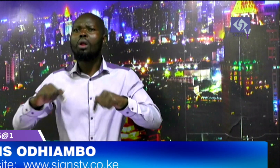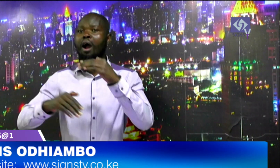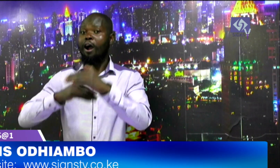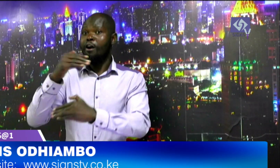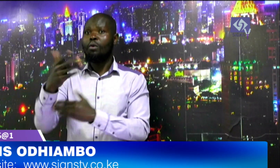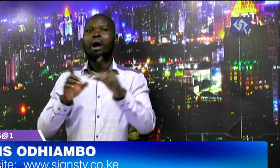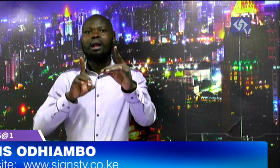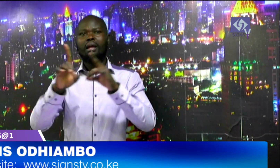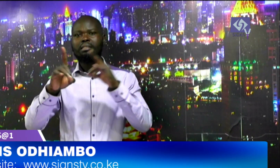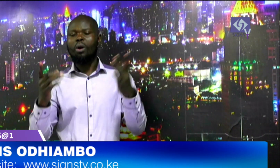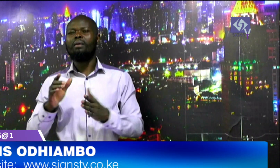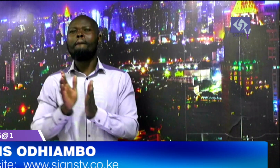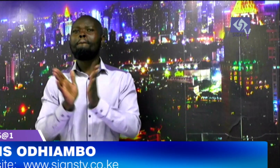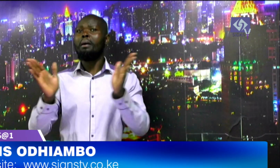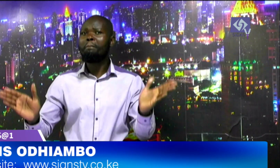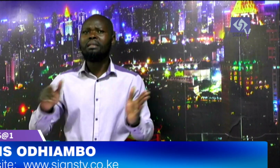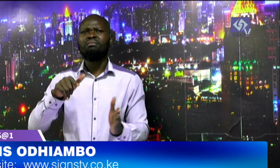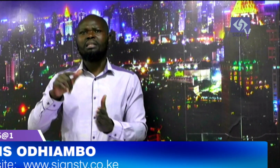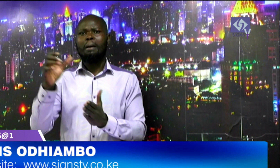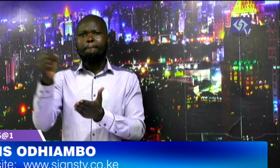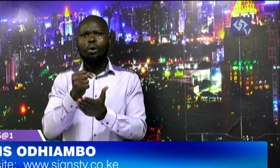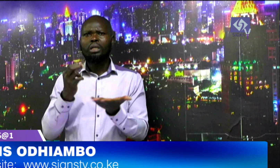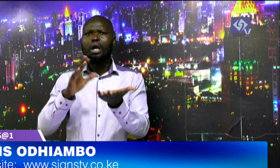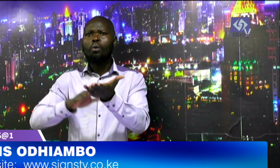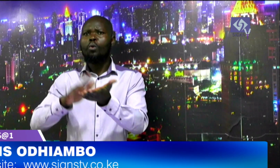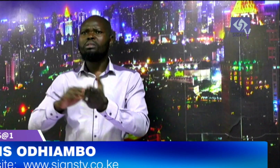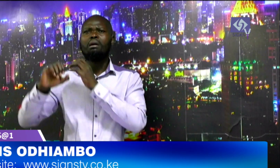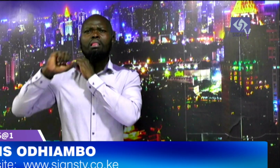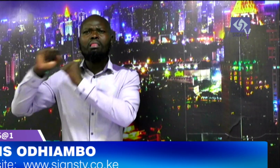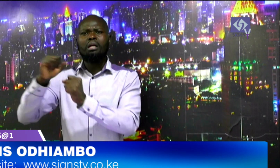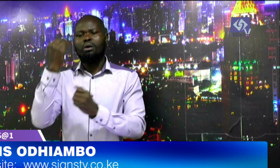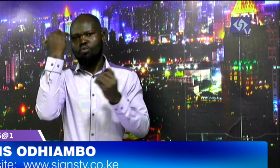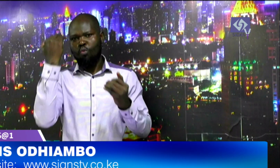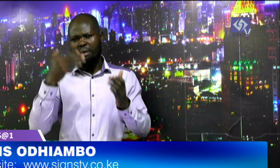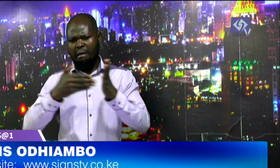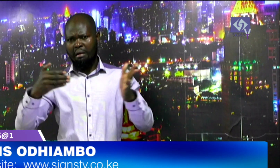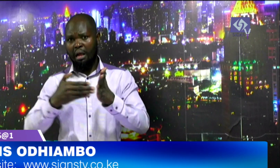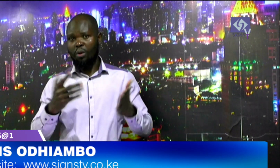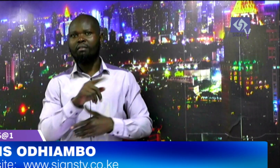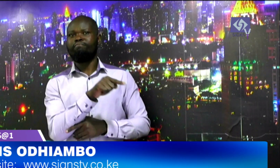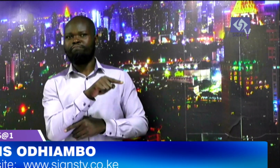with murder today, after the Director of Public Prosecution recommended murder charges against